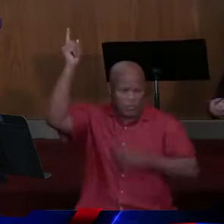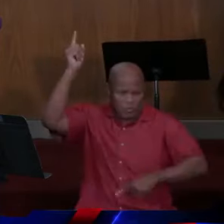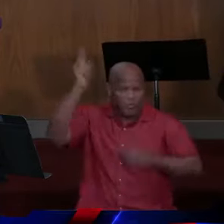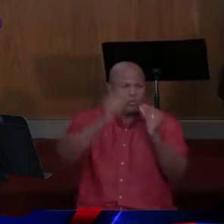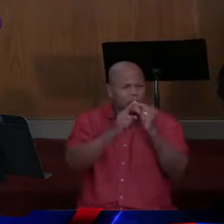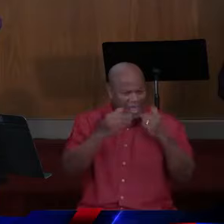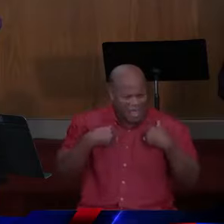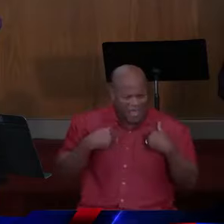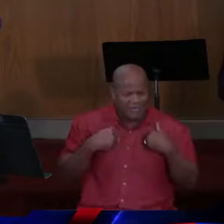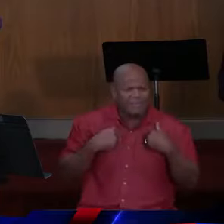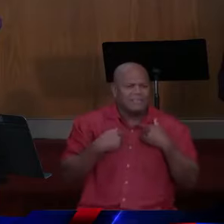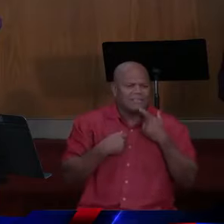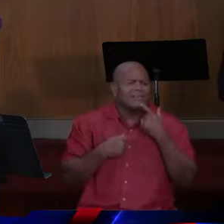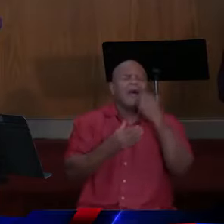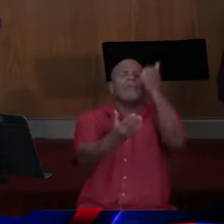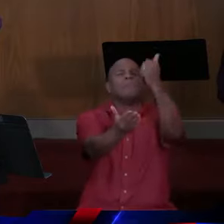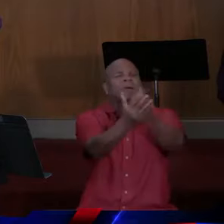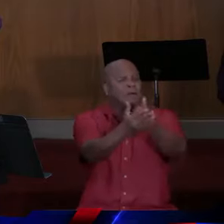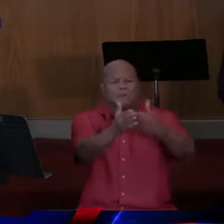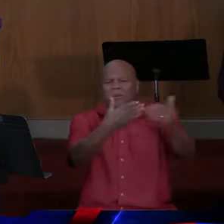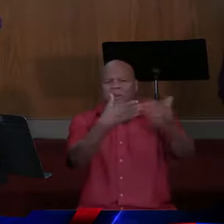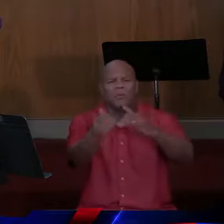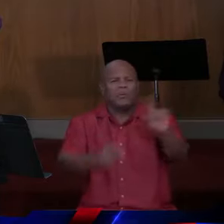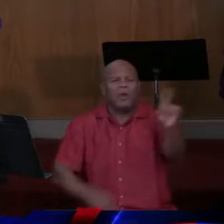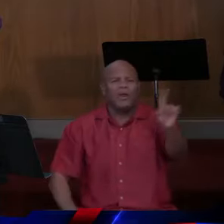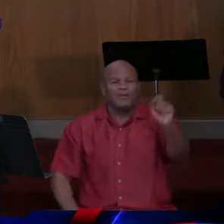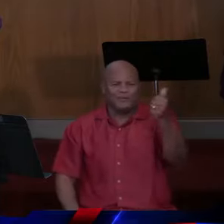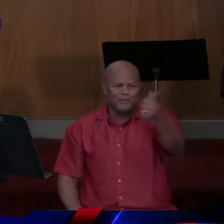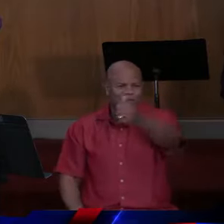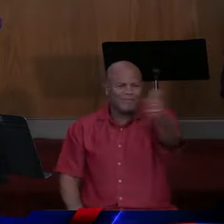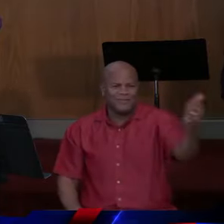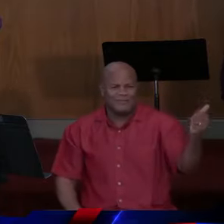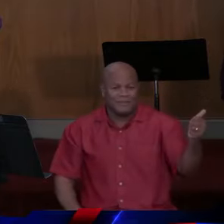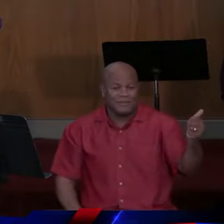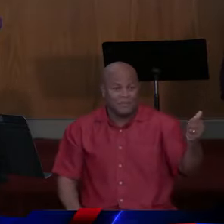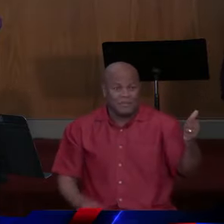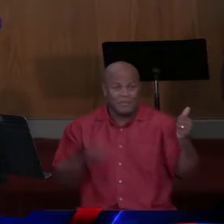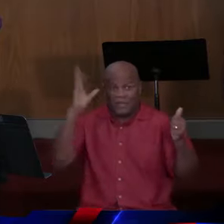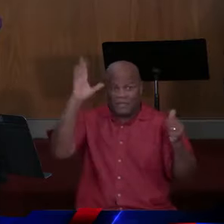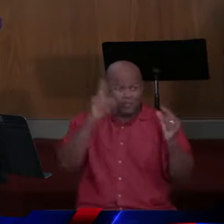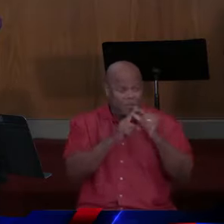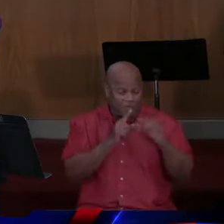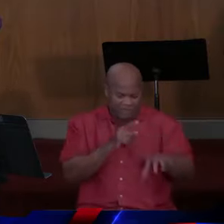Say amen where you are. Amen. The word of the Lord, as found in